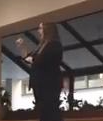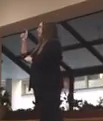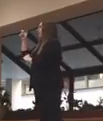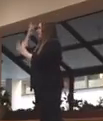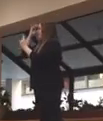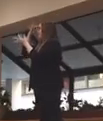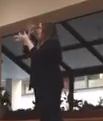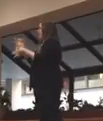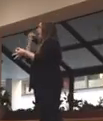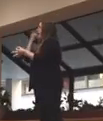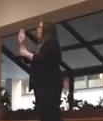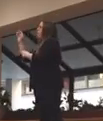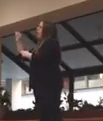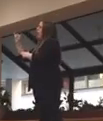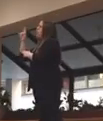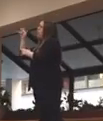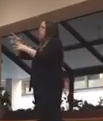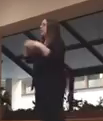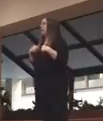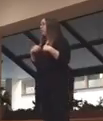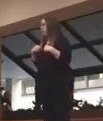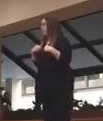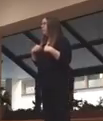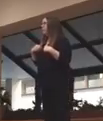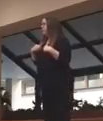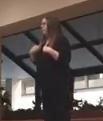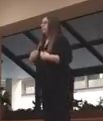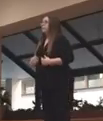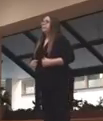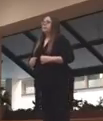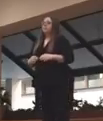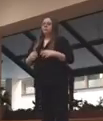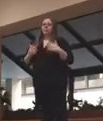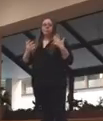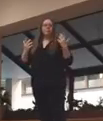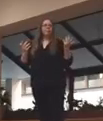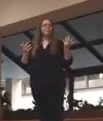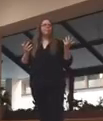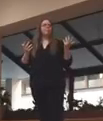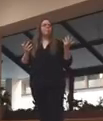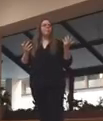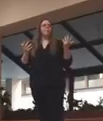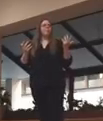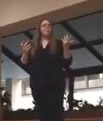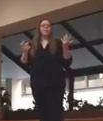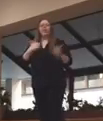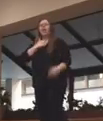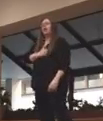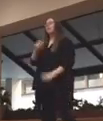So that means that DSPS has to consider and ponder whether they're going to accept BEI as equivalency.